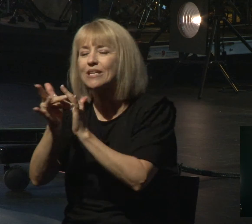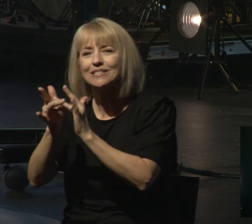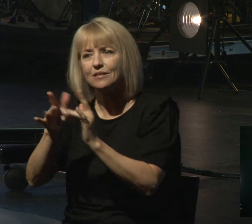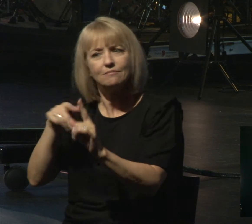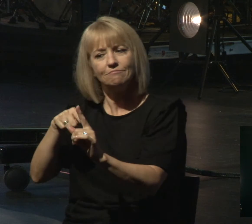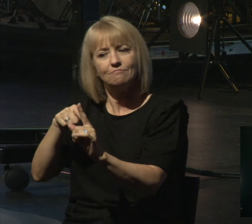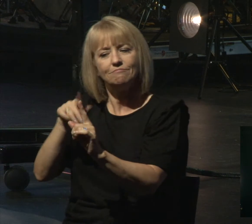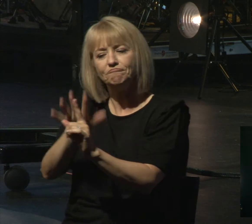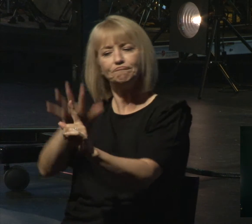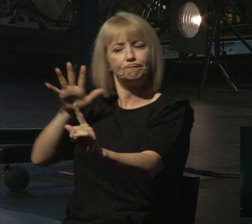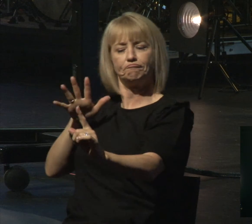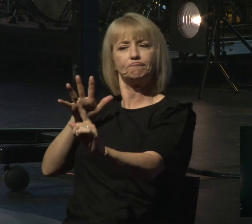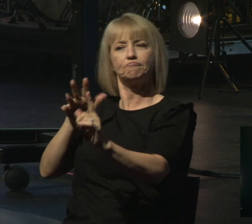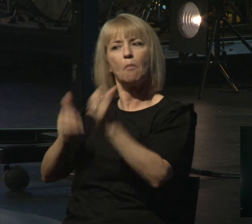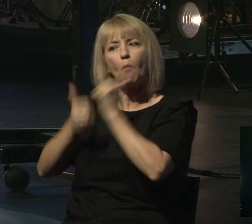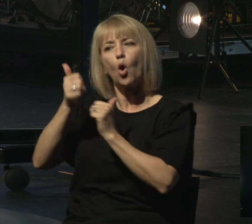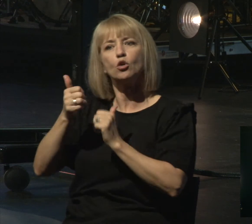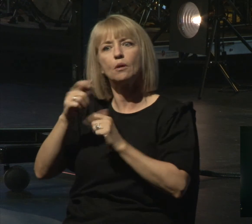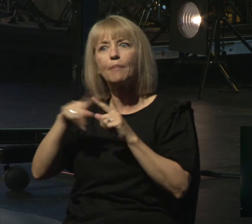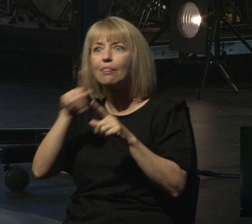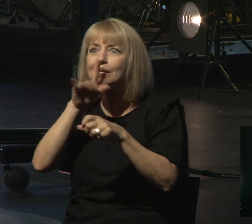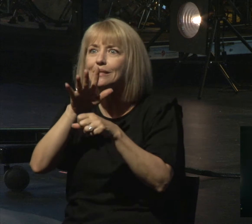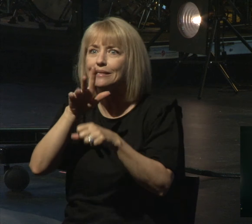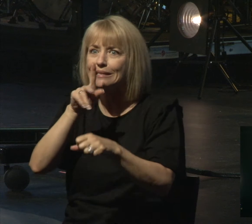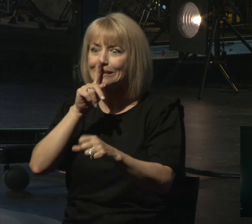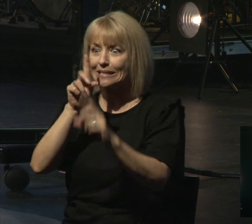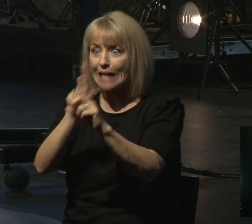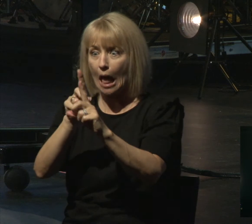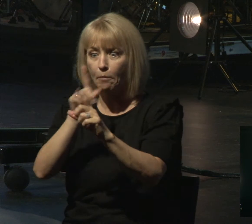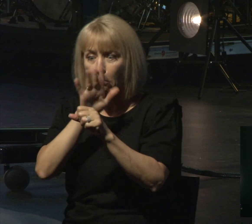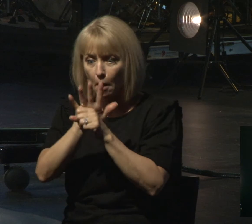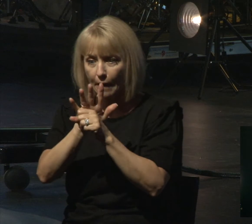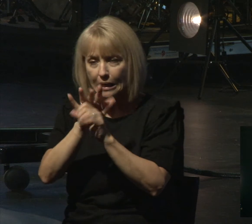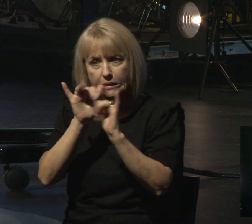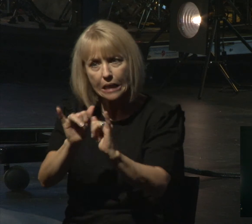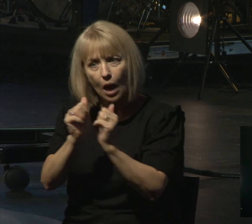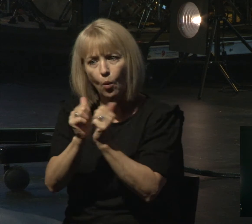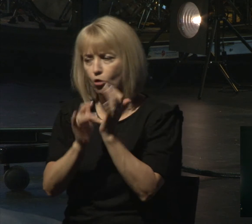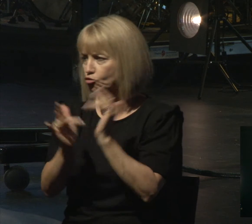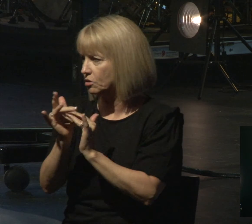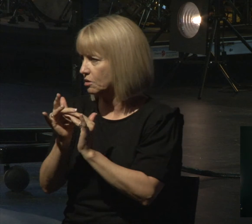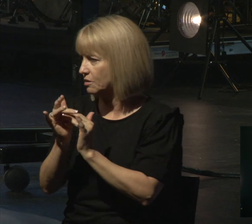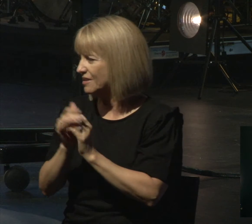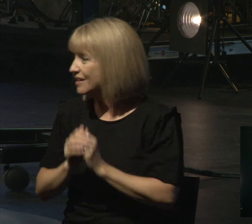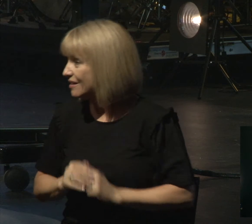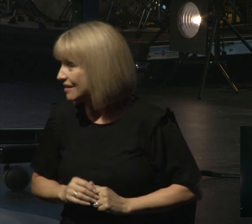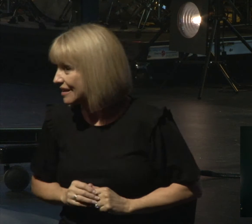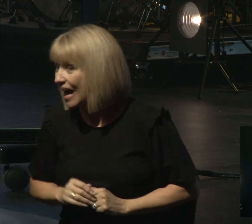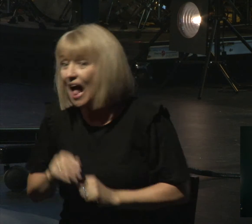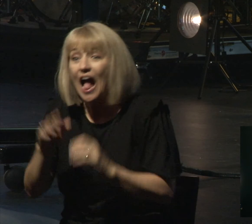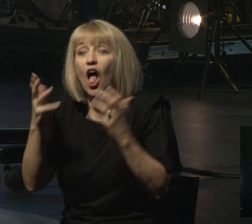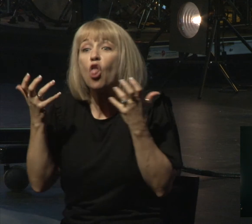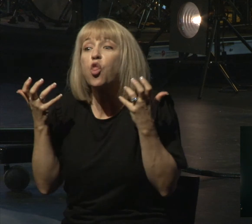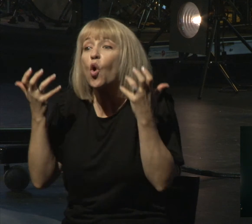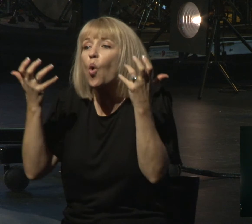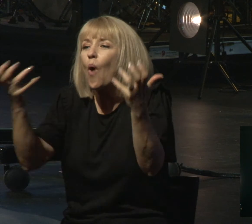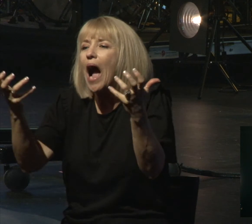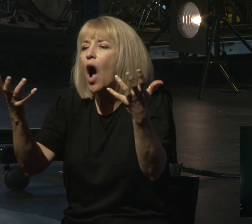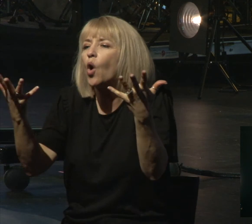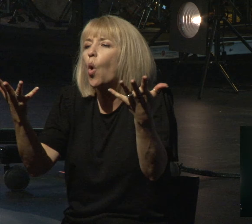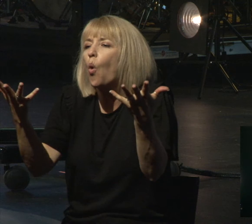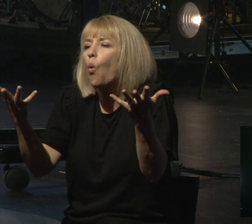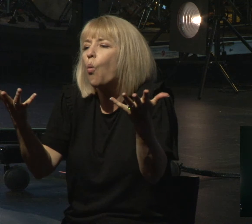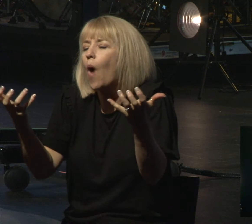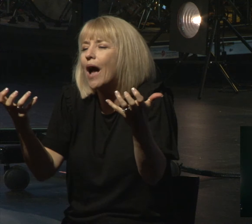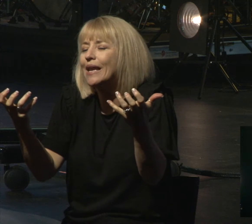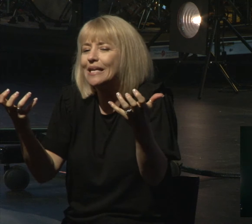him. You know, if I was to put it in a more crude way, I would put it this way. The crowd wanted to be in bed with Jesus